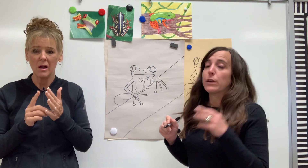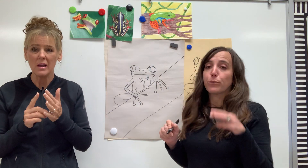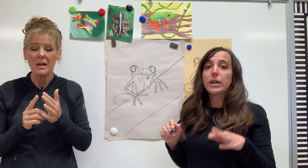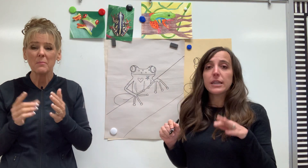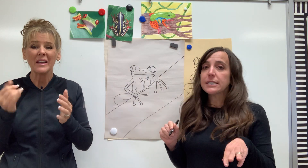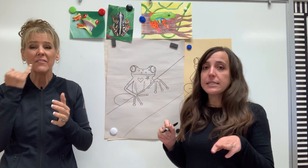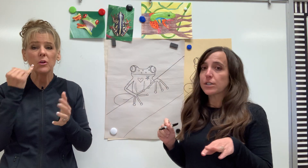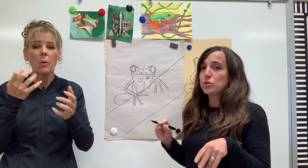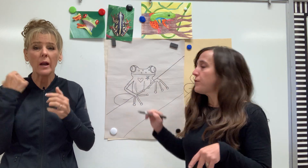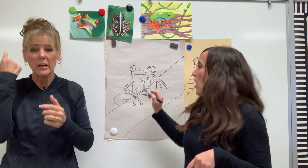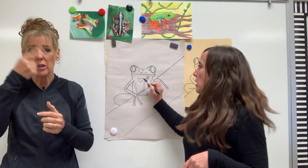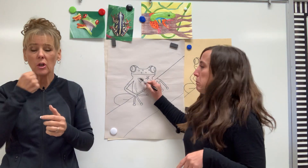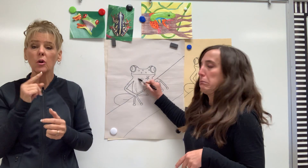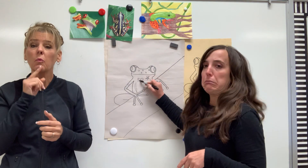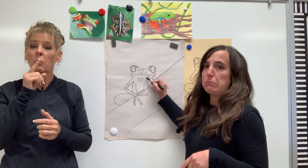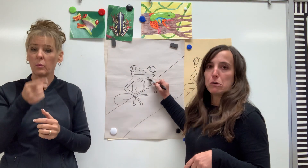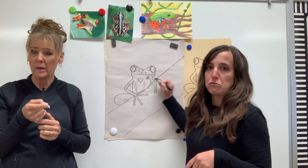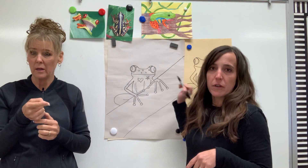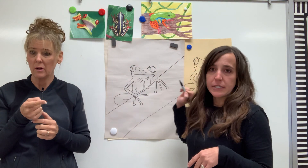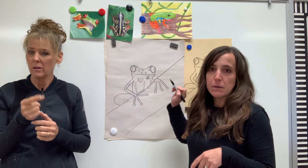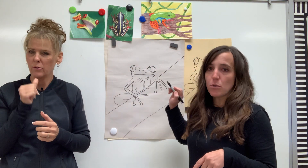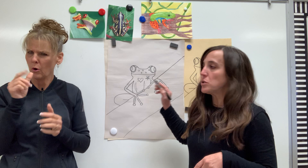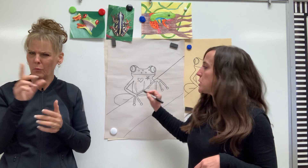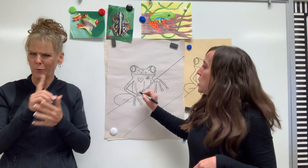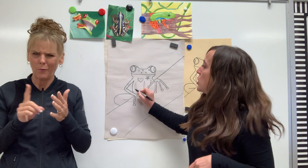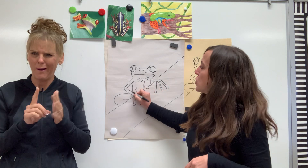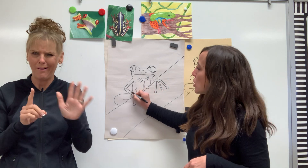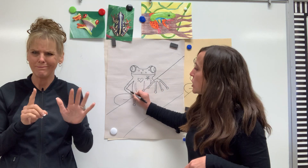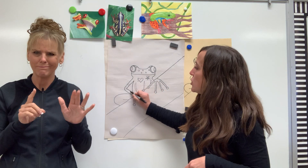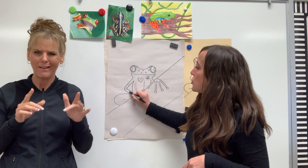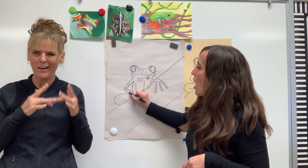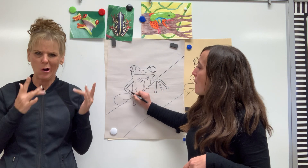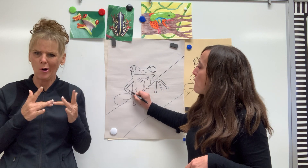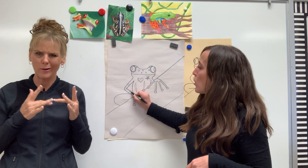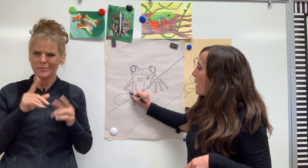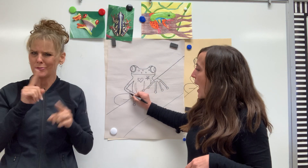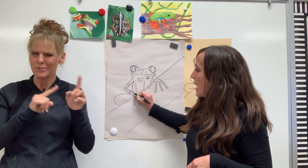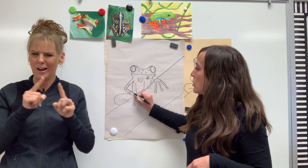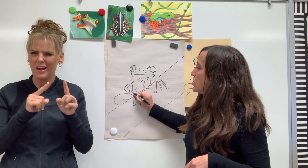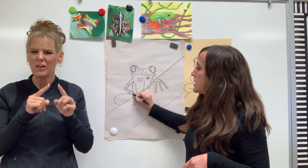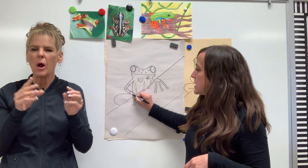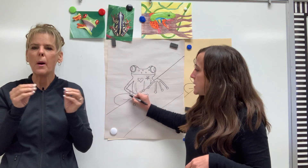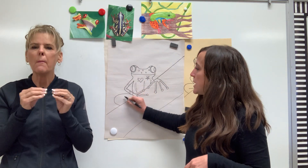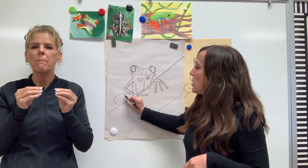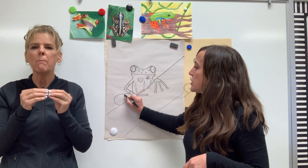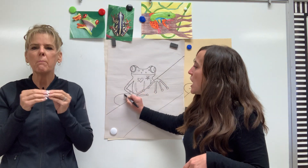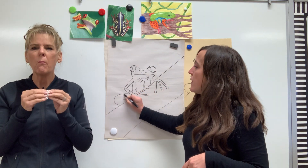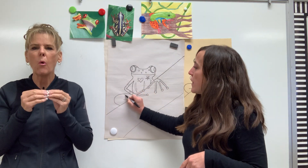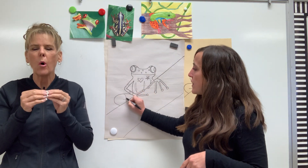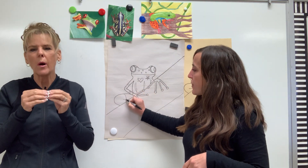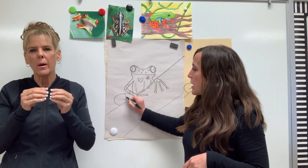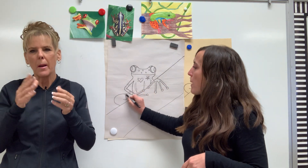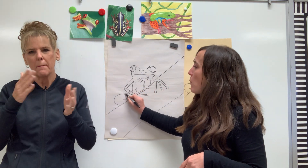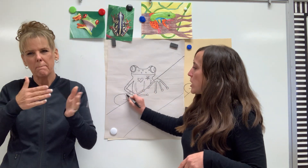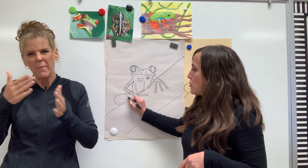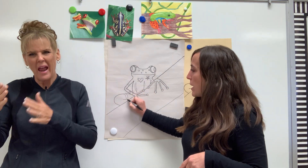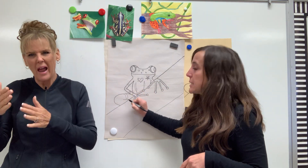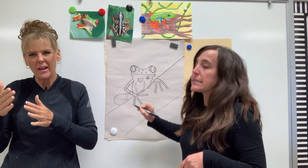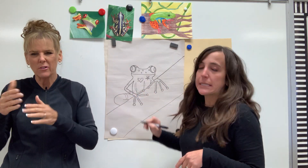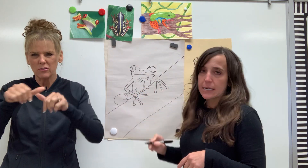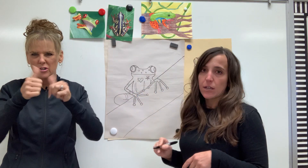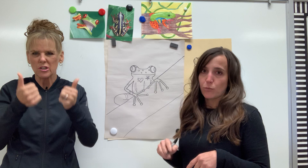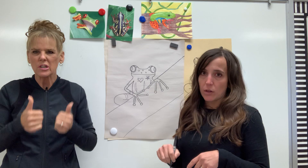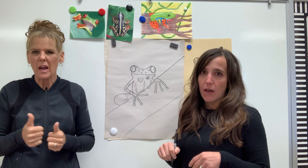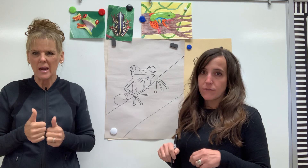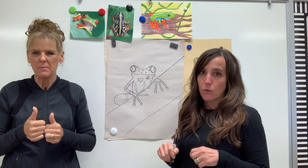if you want a realistic tree frog, don't draw the symbols. You're gonna draw more patterns and details that think about what you